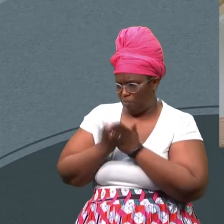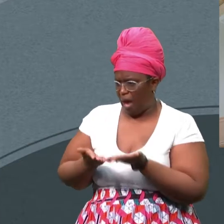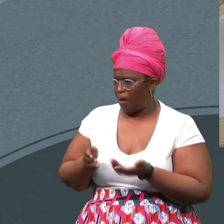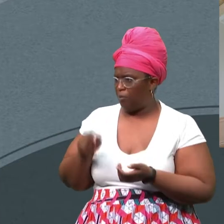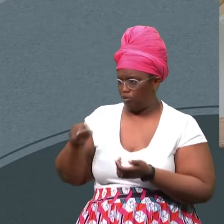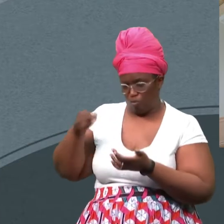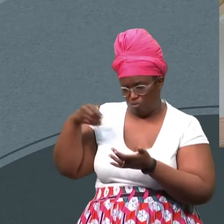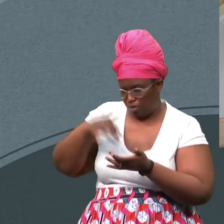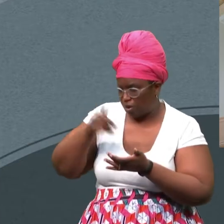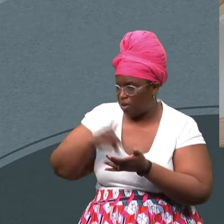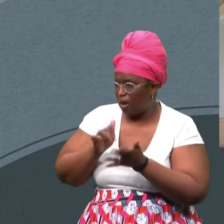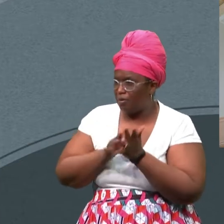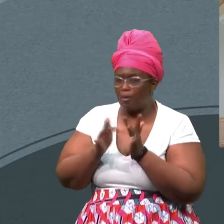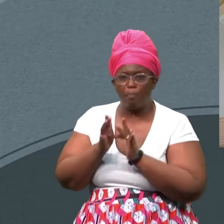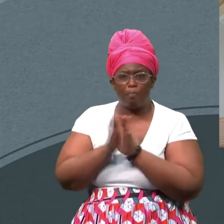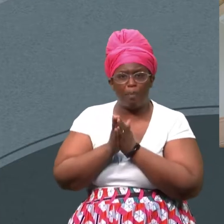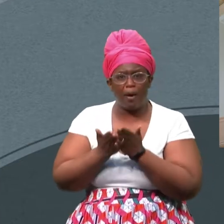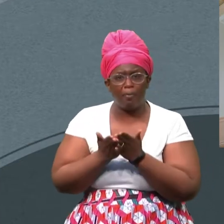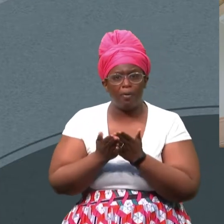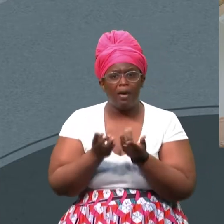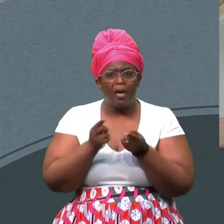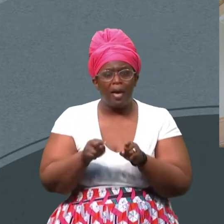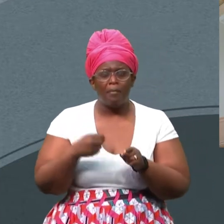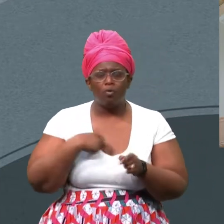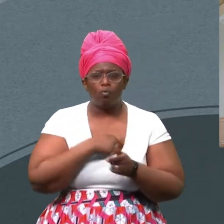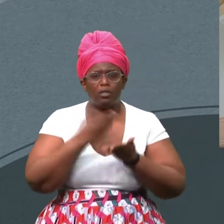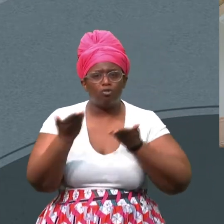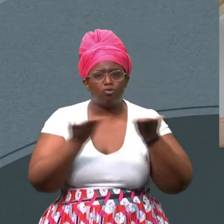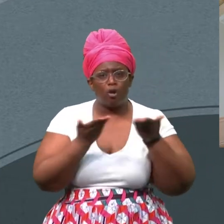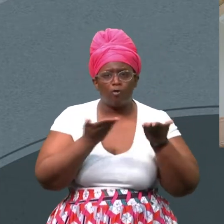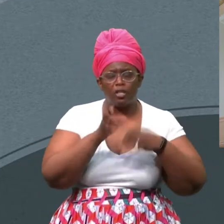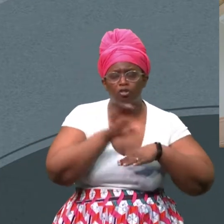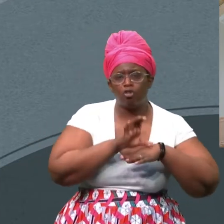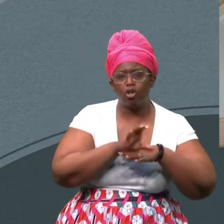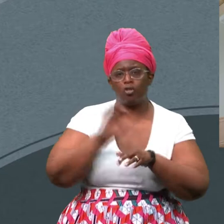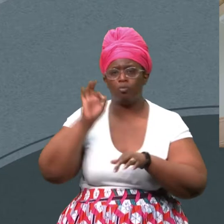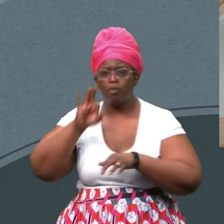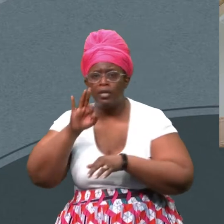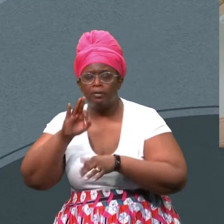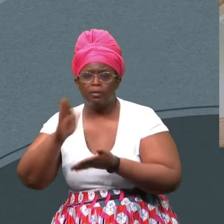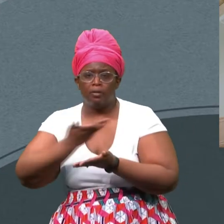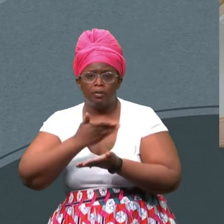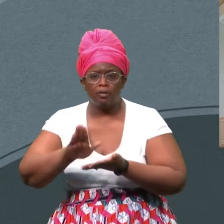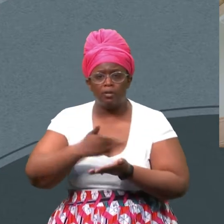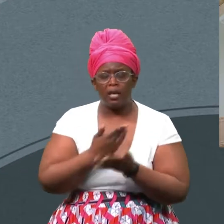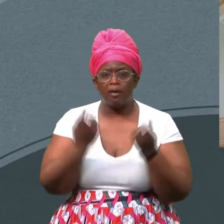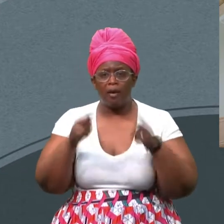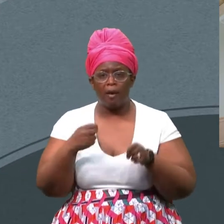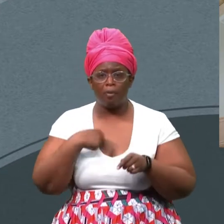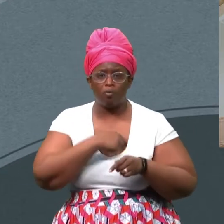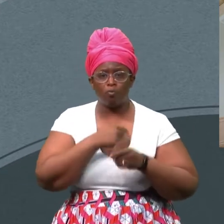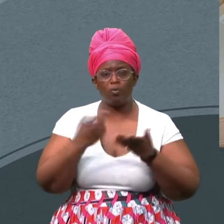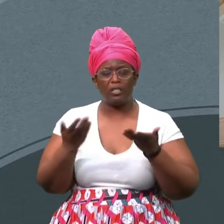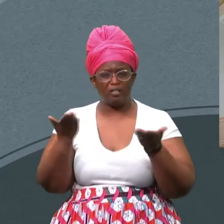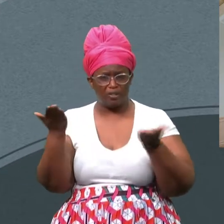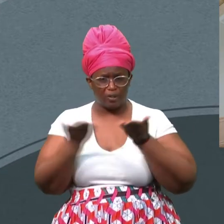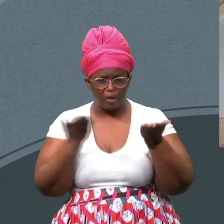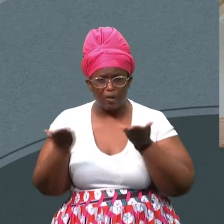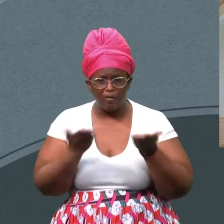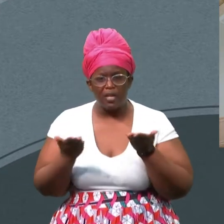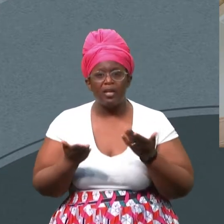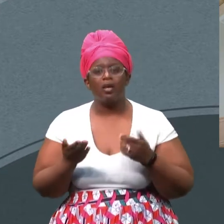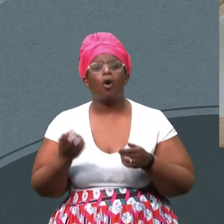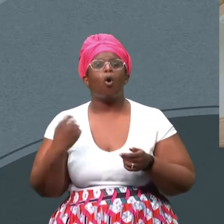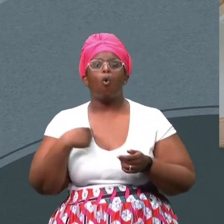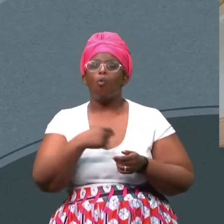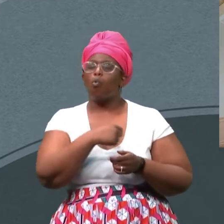when we are ministering in the church, when we are preaching, when we are singing, y'all, when we are ministering like we are ministering, we are